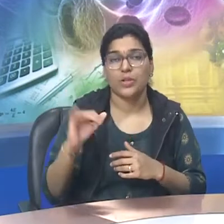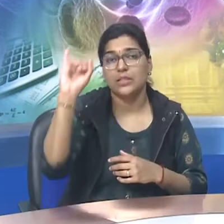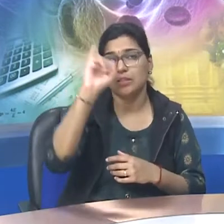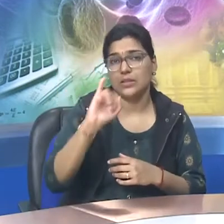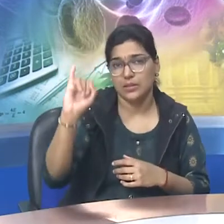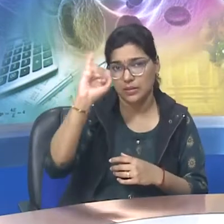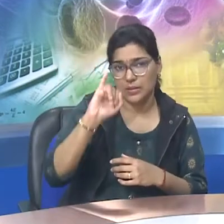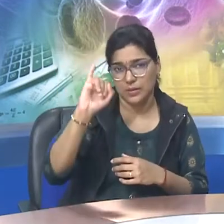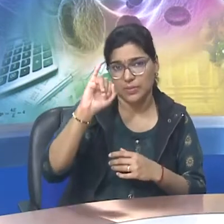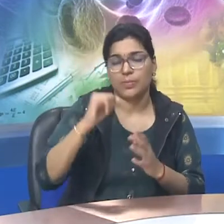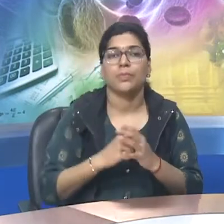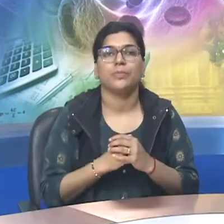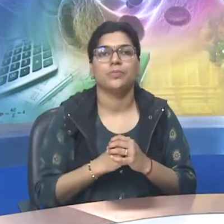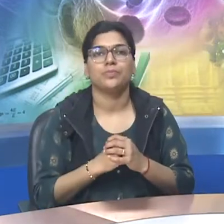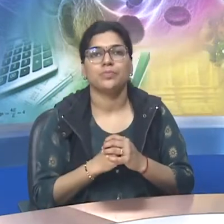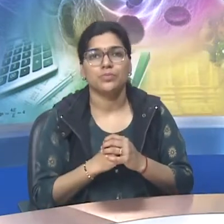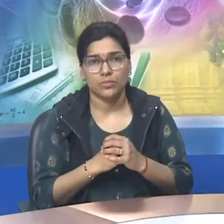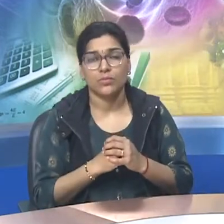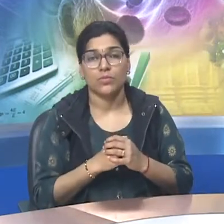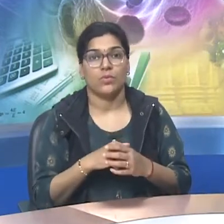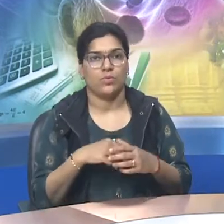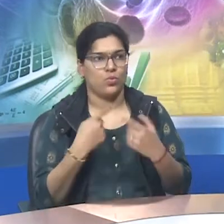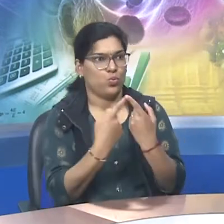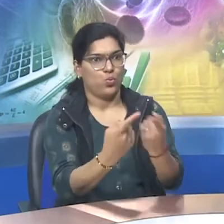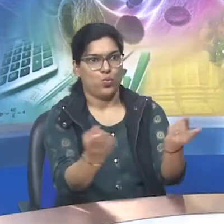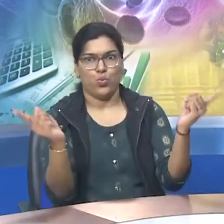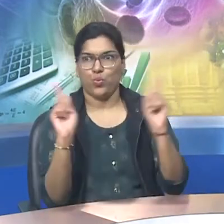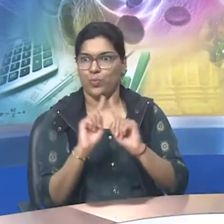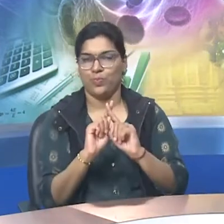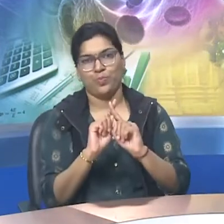In the next example, which is 6 in number,